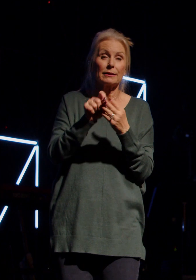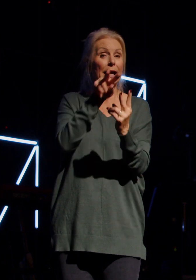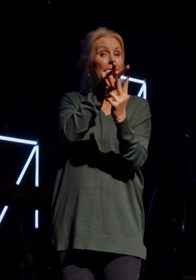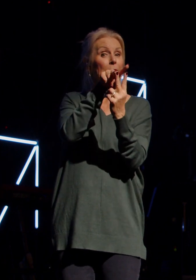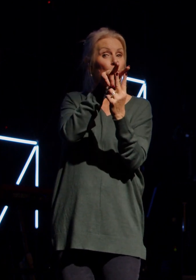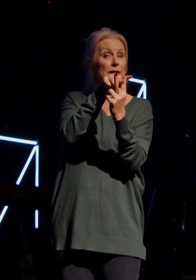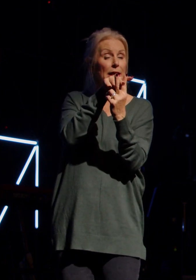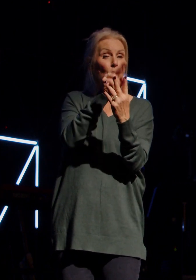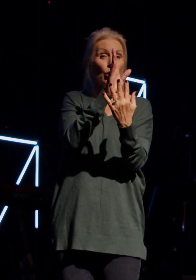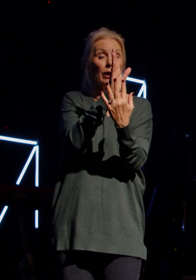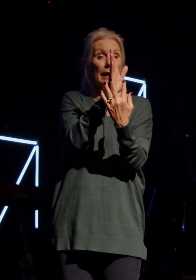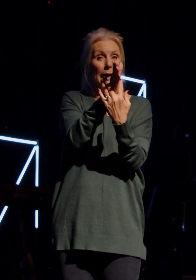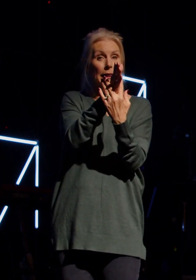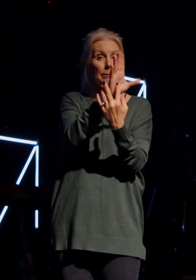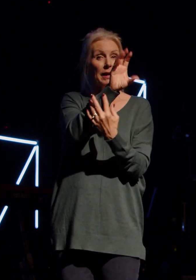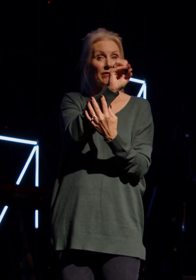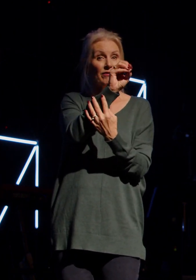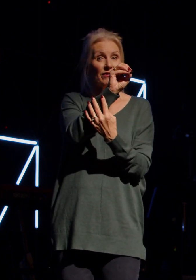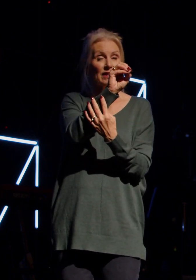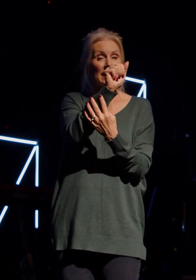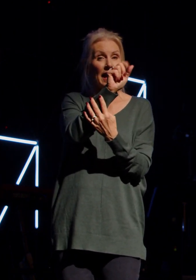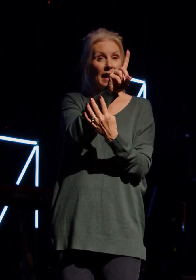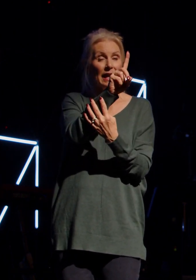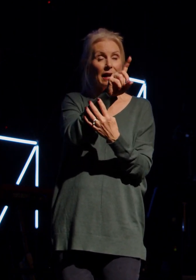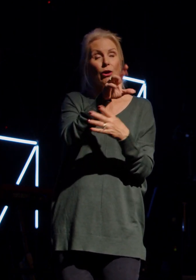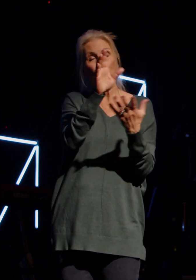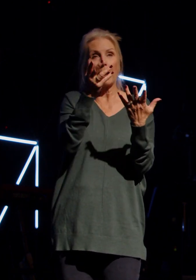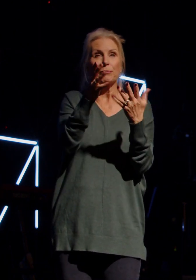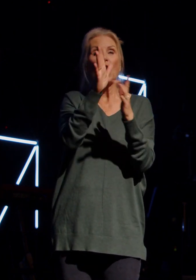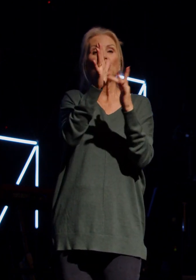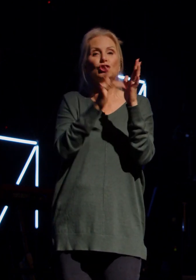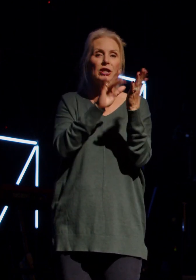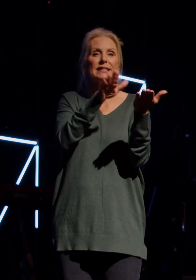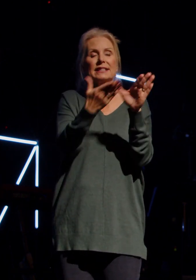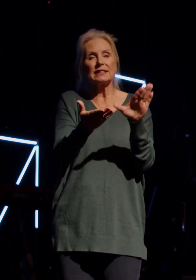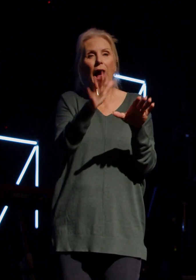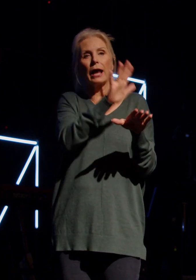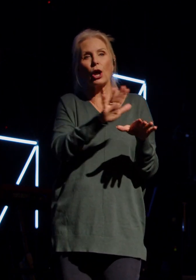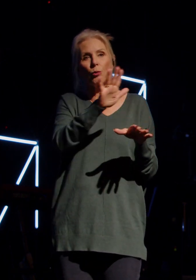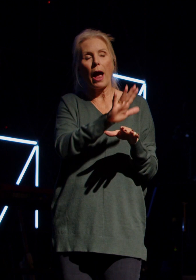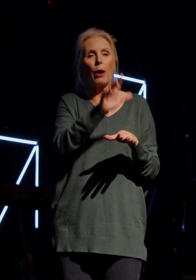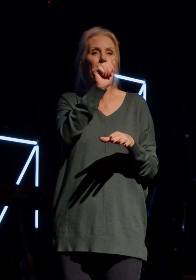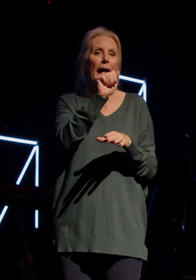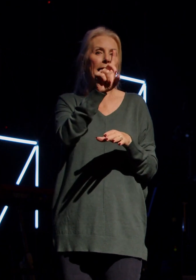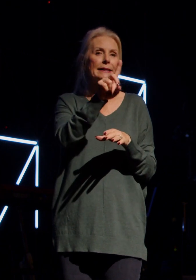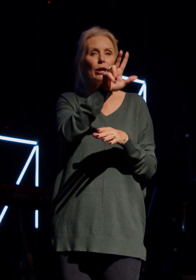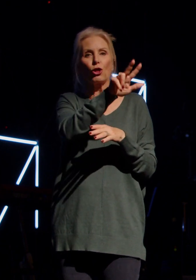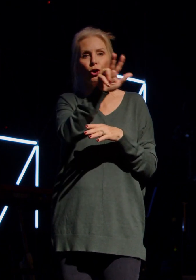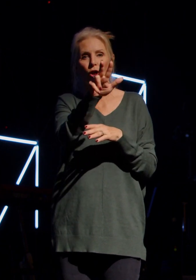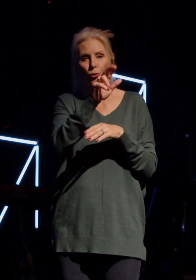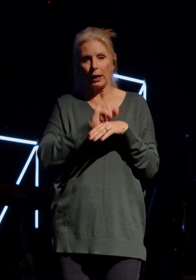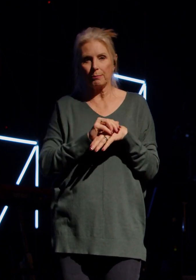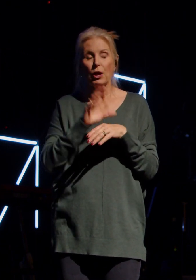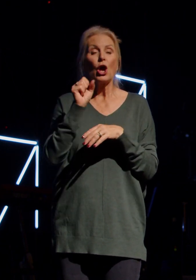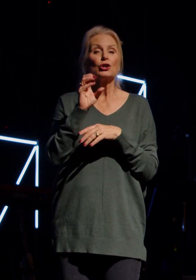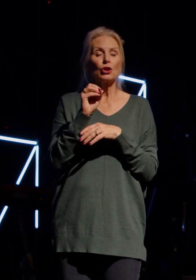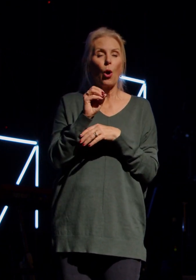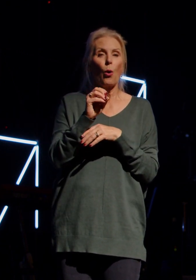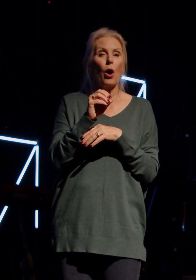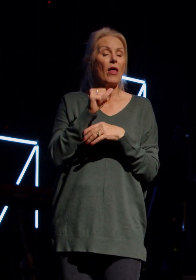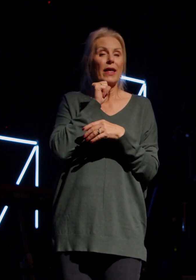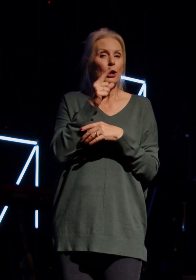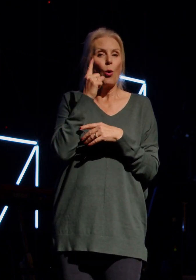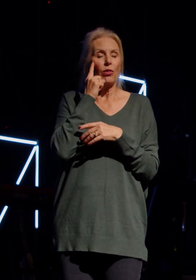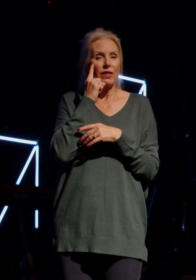in the mid-50s, AD 50. Let's just say Jesus died around AD 33. Some people think that this was